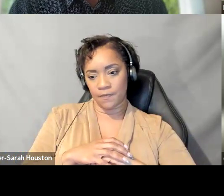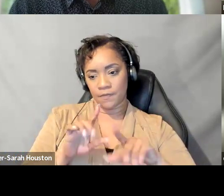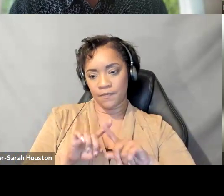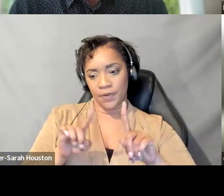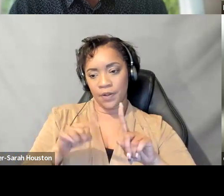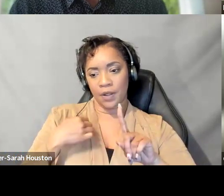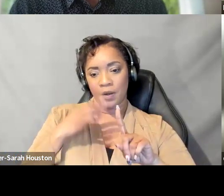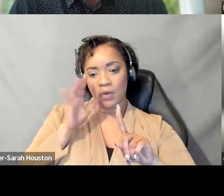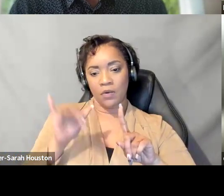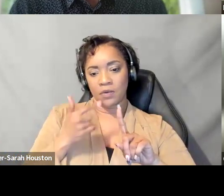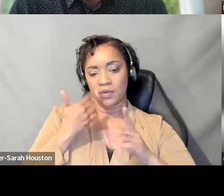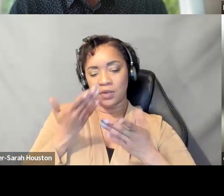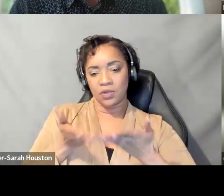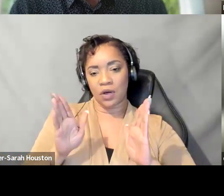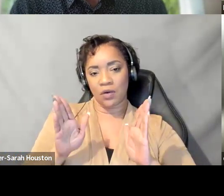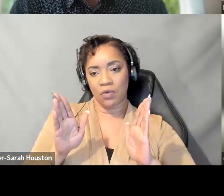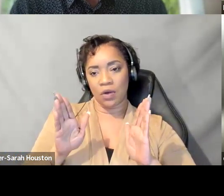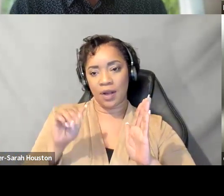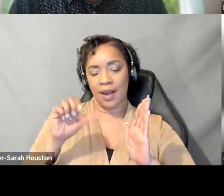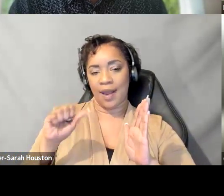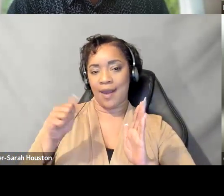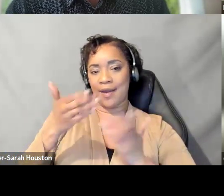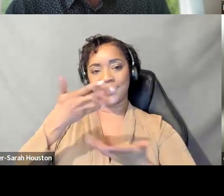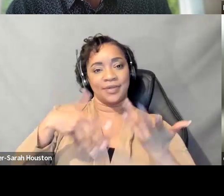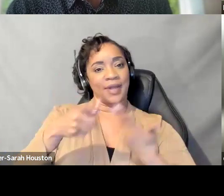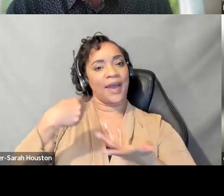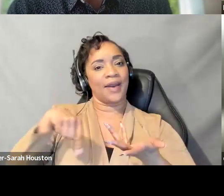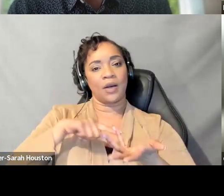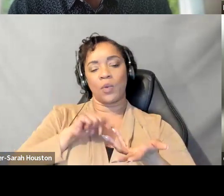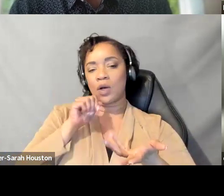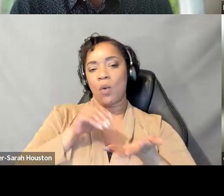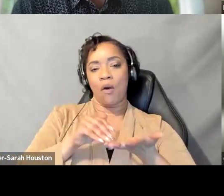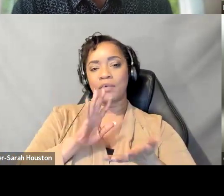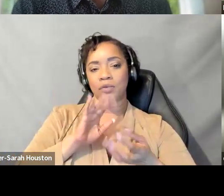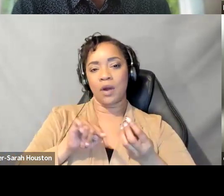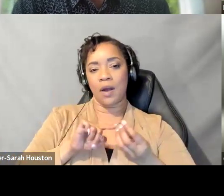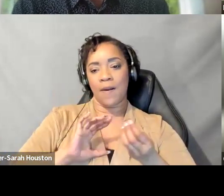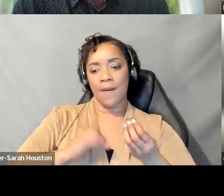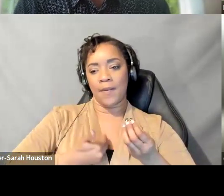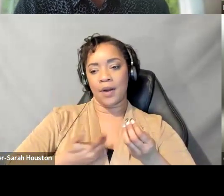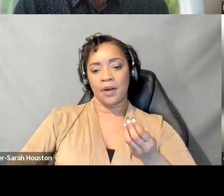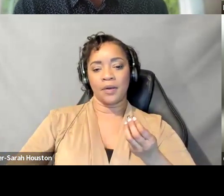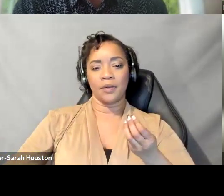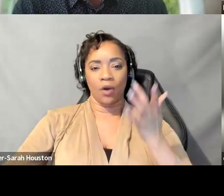generally, as a society, we don't often talk about our